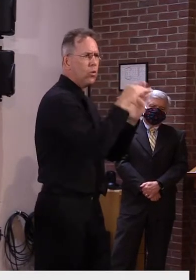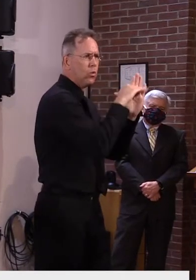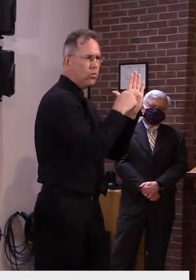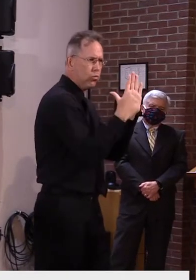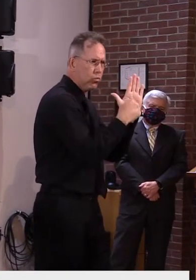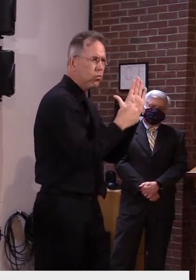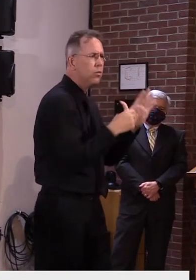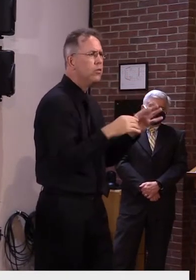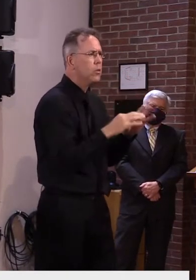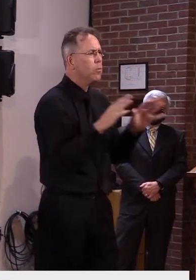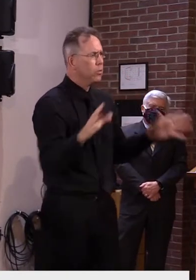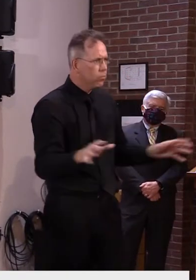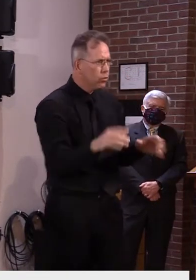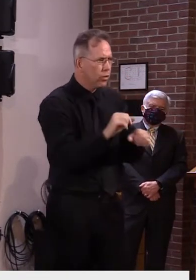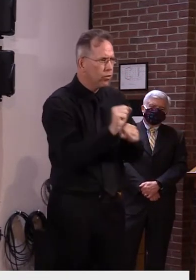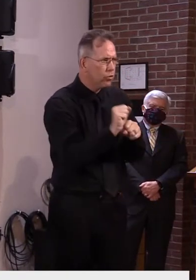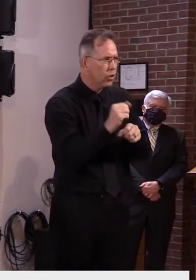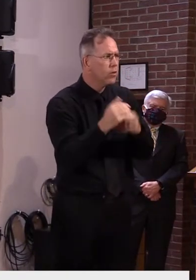able to operate in a safe manner.